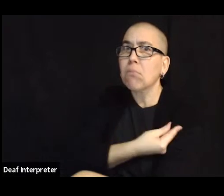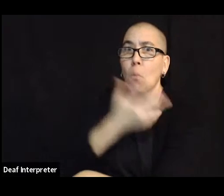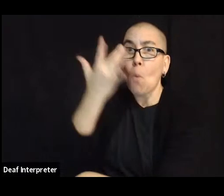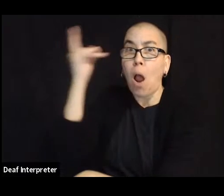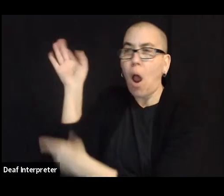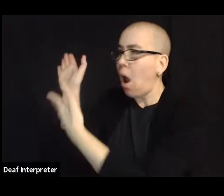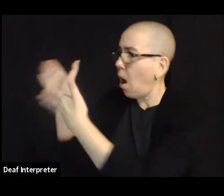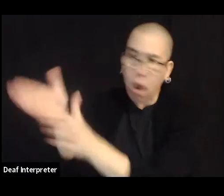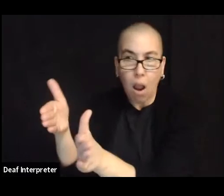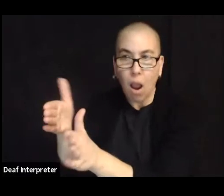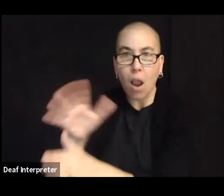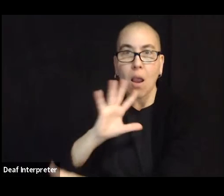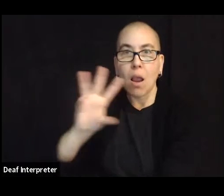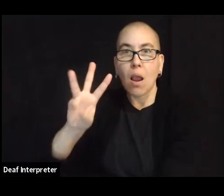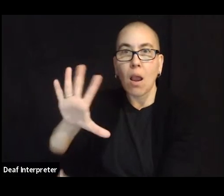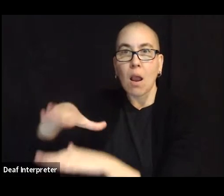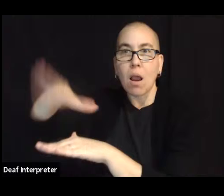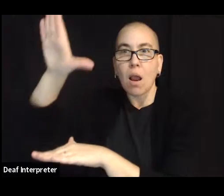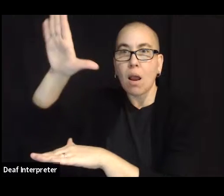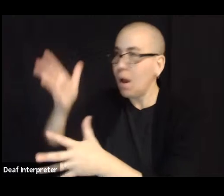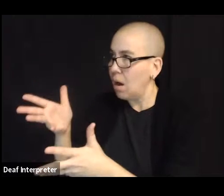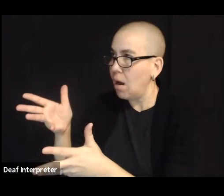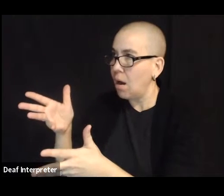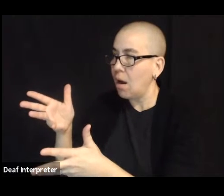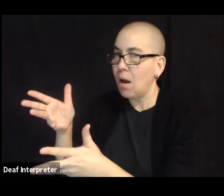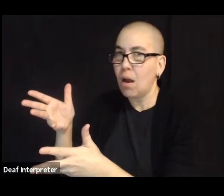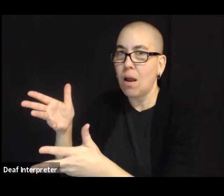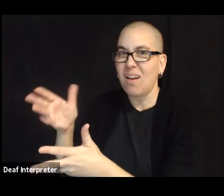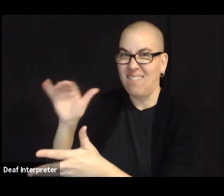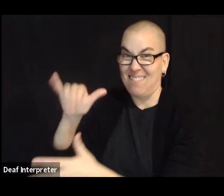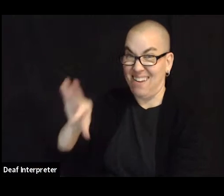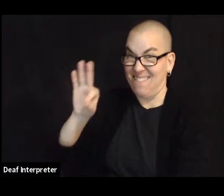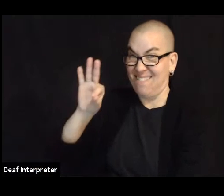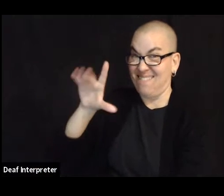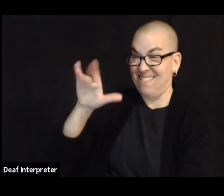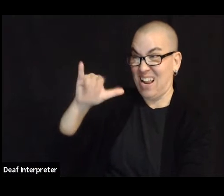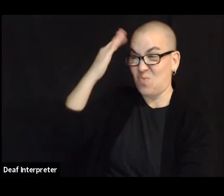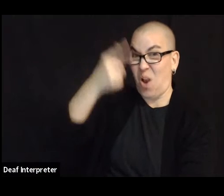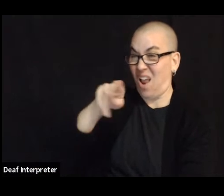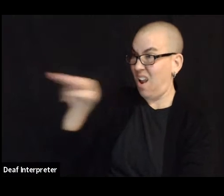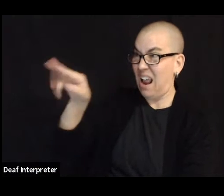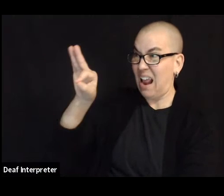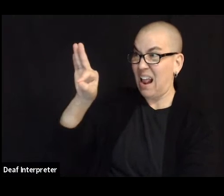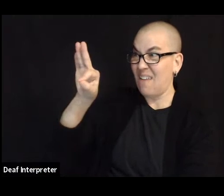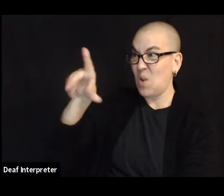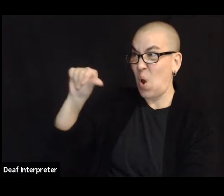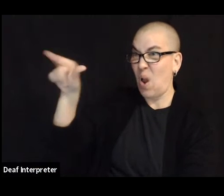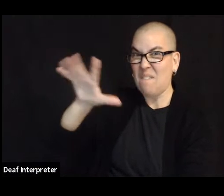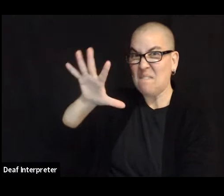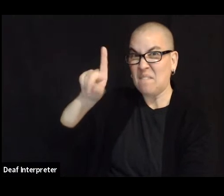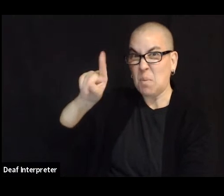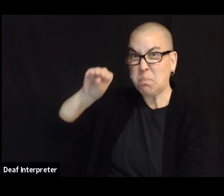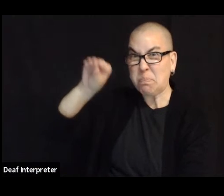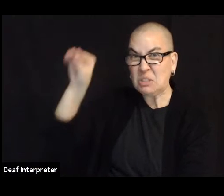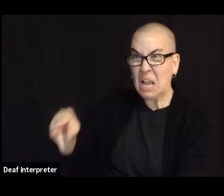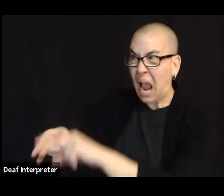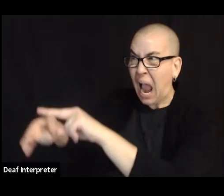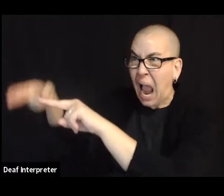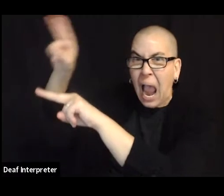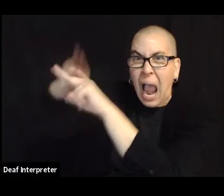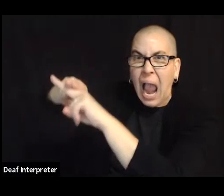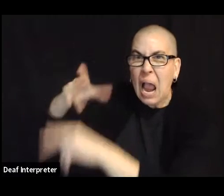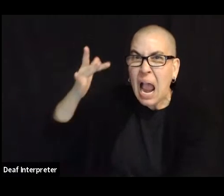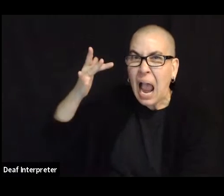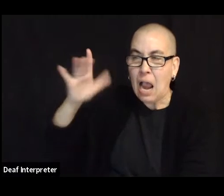so much higher. I don't have any insight into what's happening in Indiana, so can't comment on their